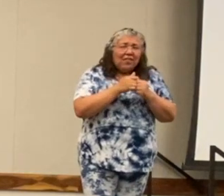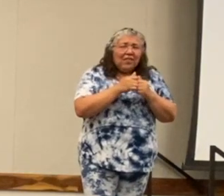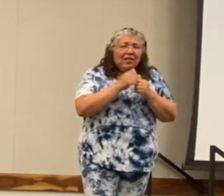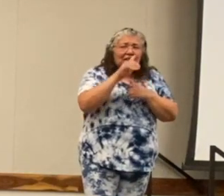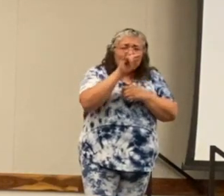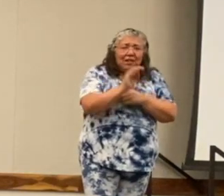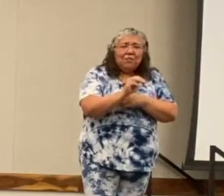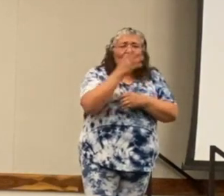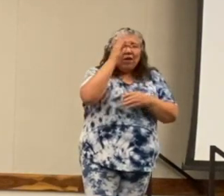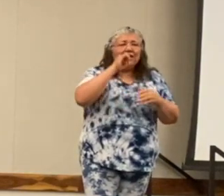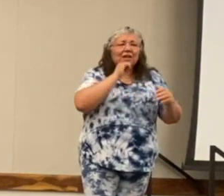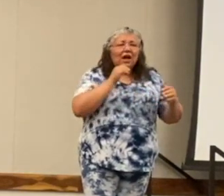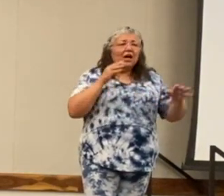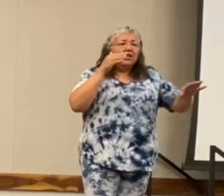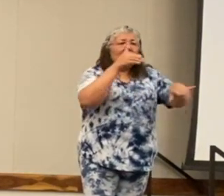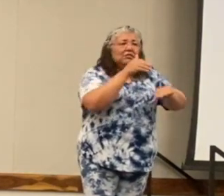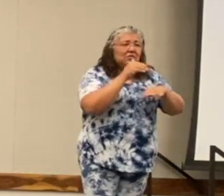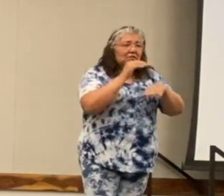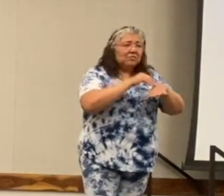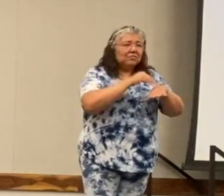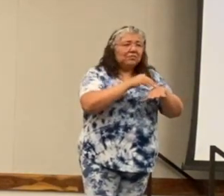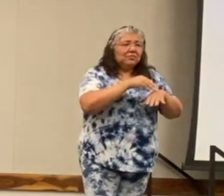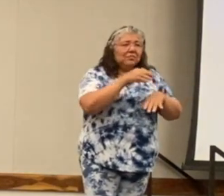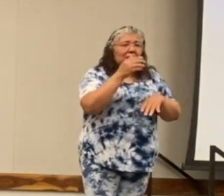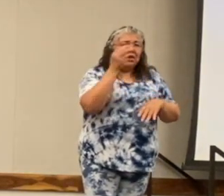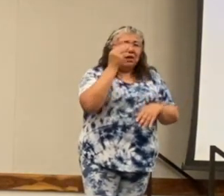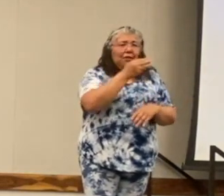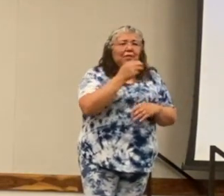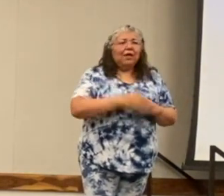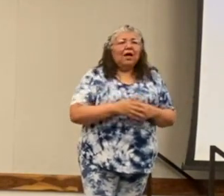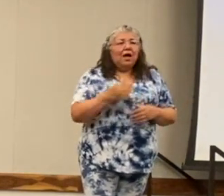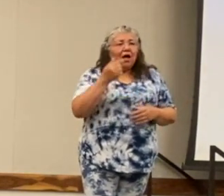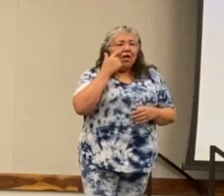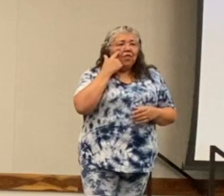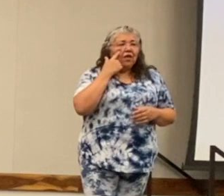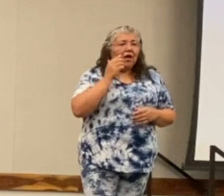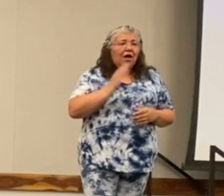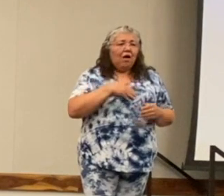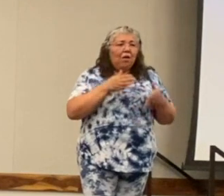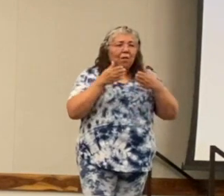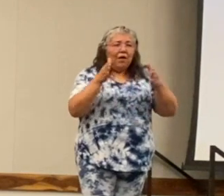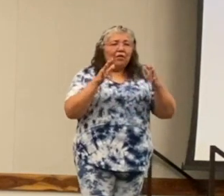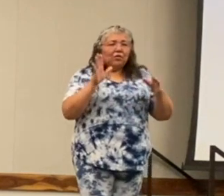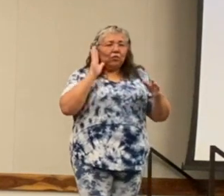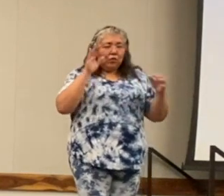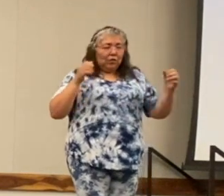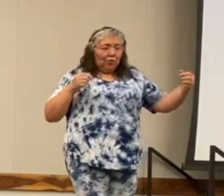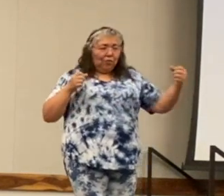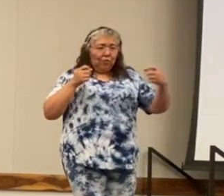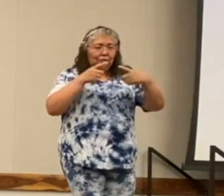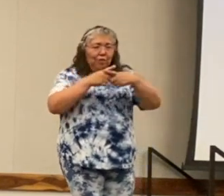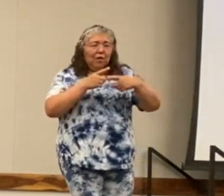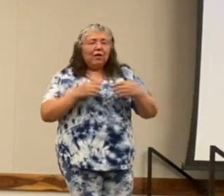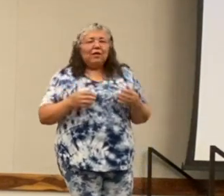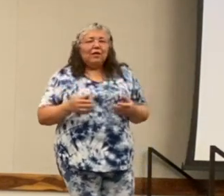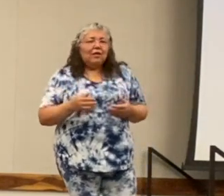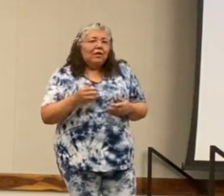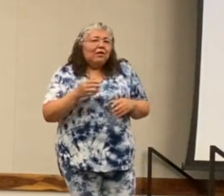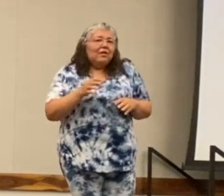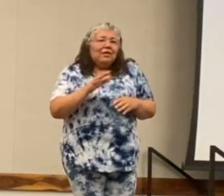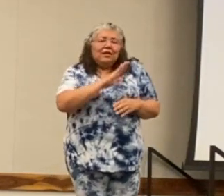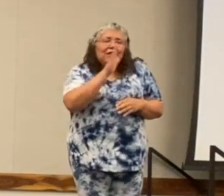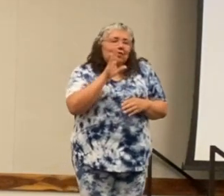out to him, right? I just believed that our paths would eventually cross, and they never did. And here's the thing, you just don't